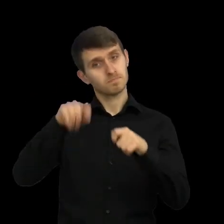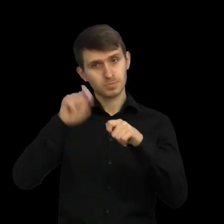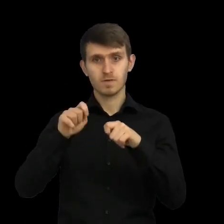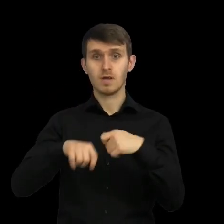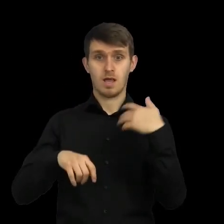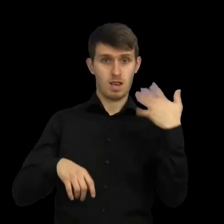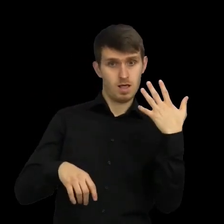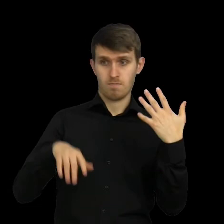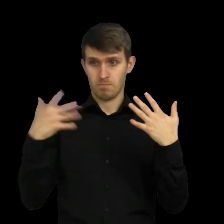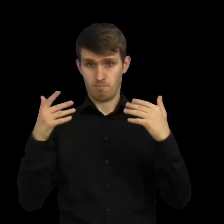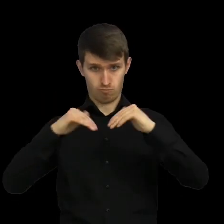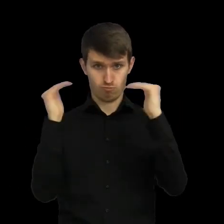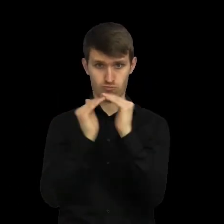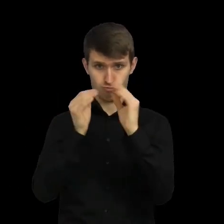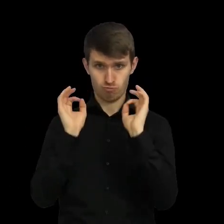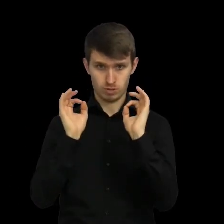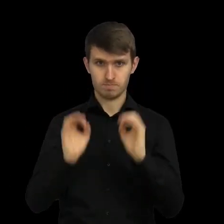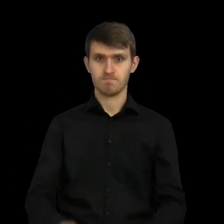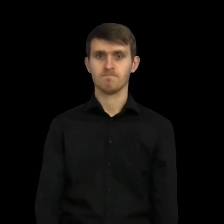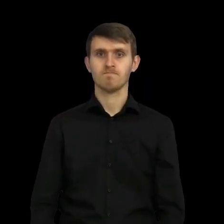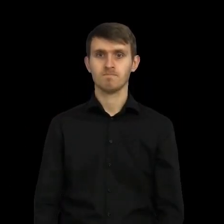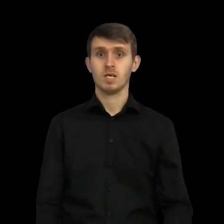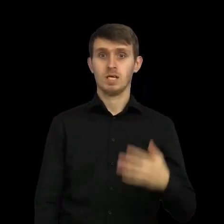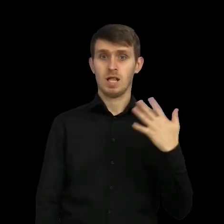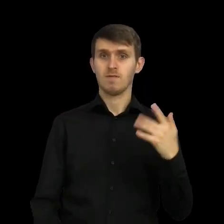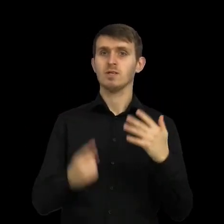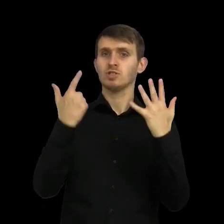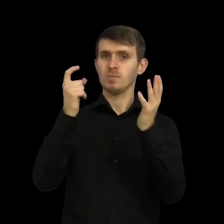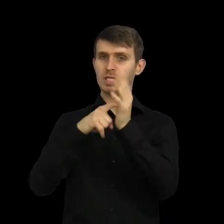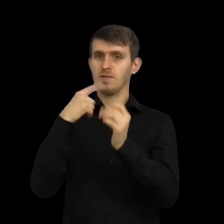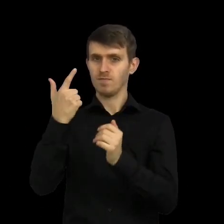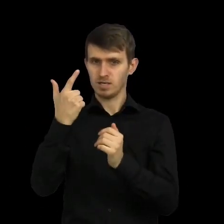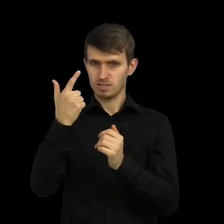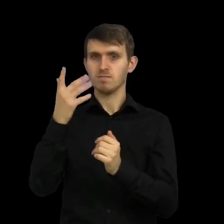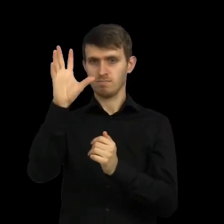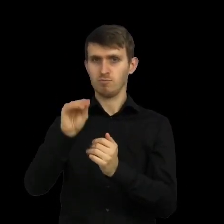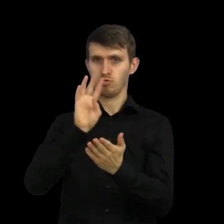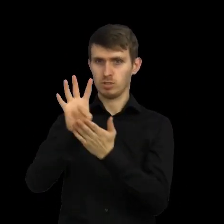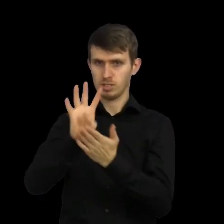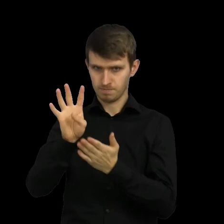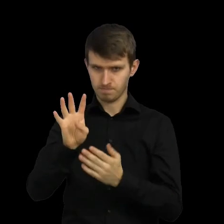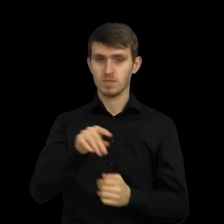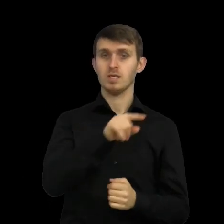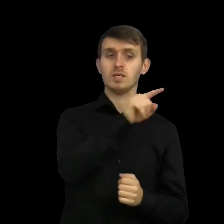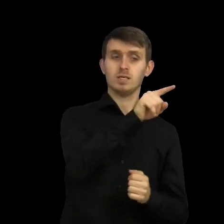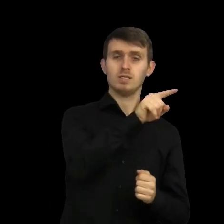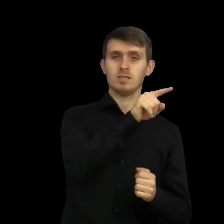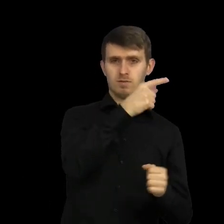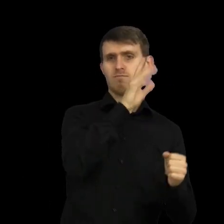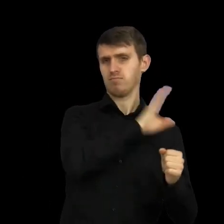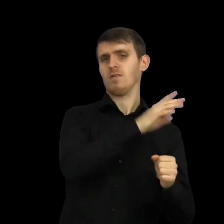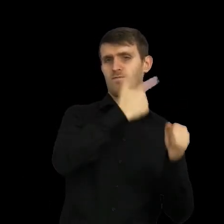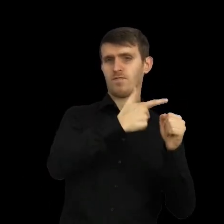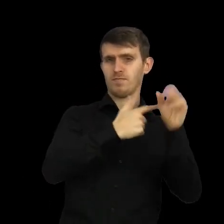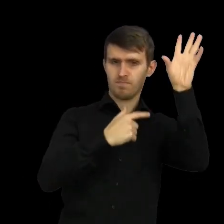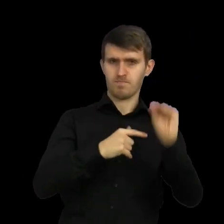So let's verify that this left-hand side really does equal this right-hand side. So the left-hand side simplifies to 20 minus 7